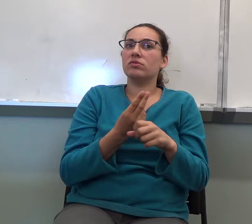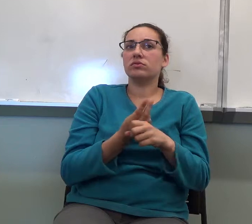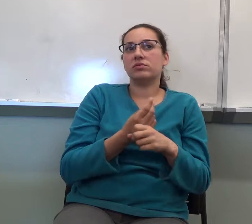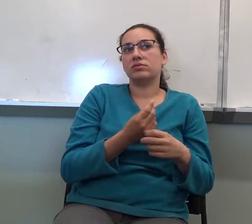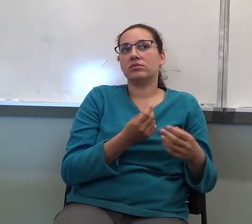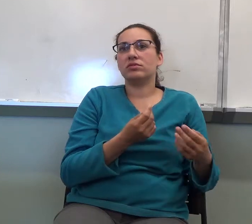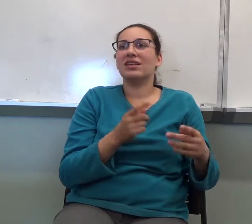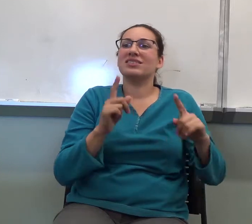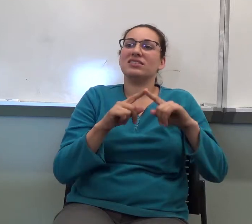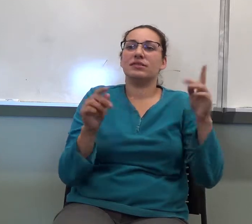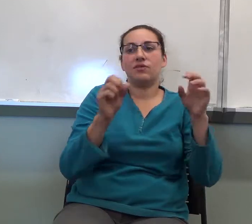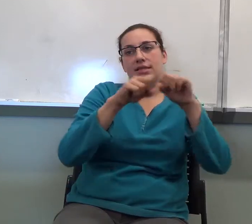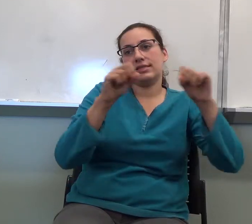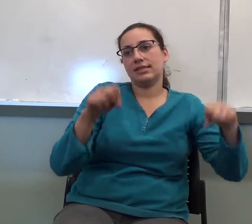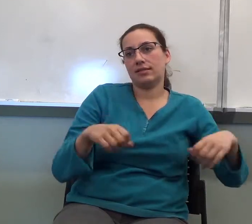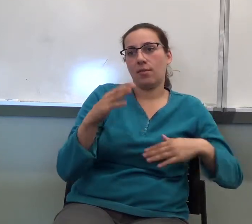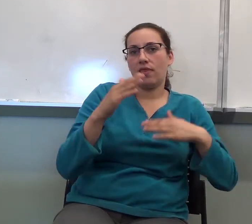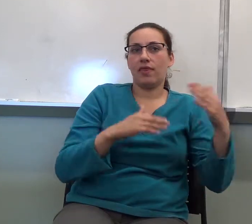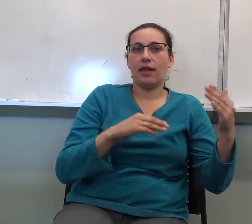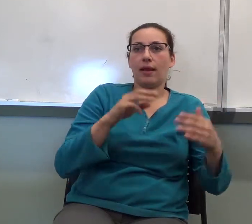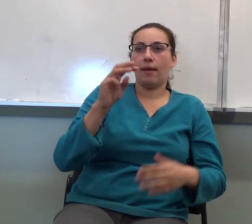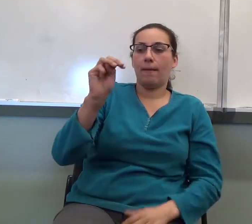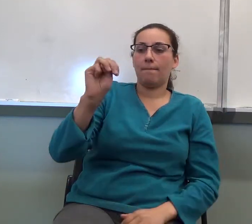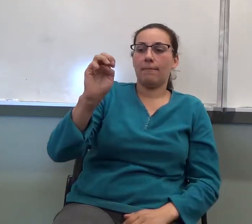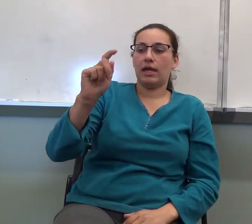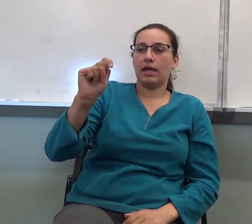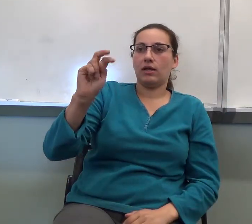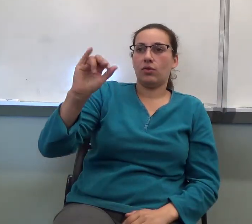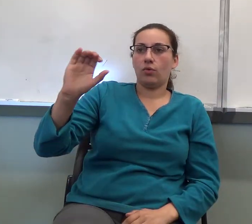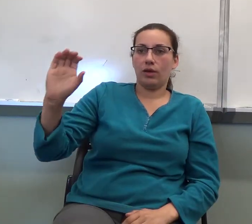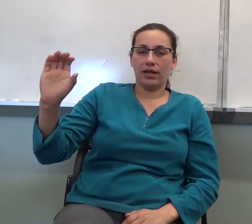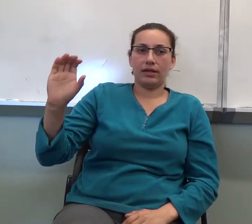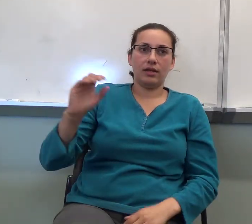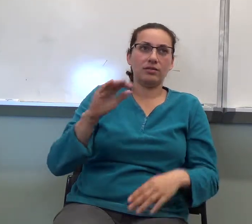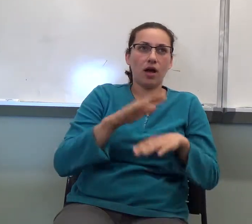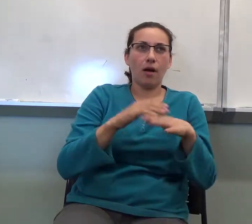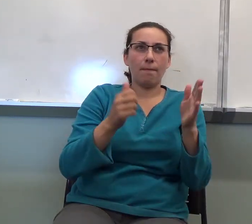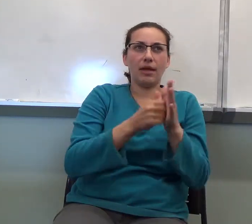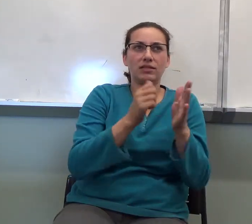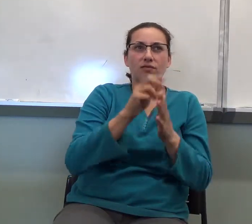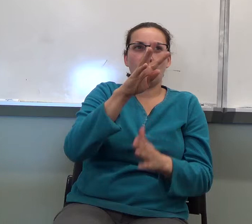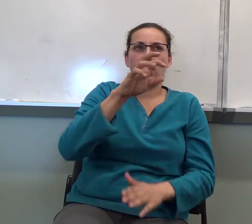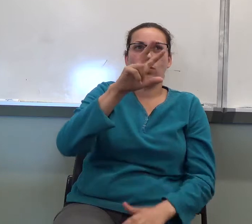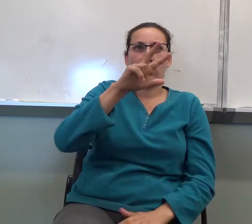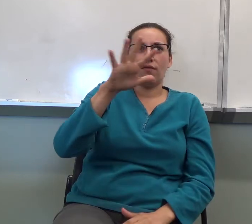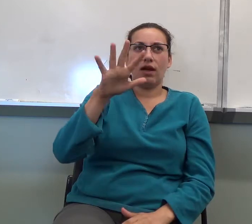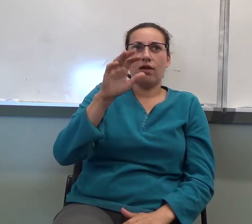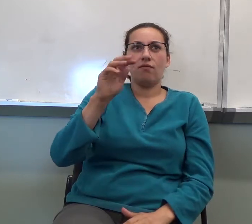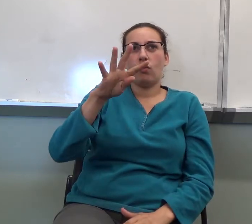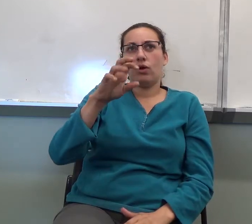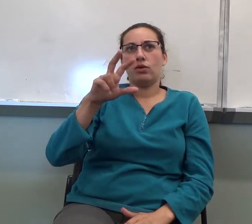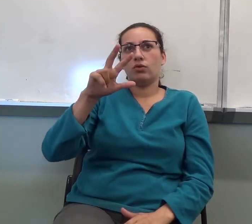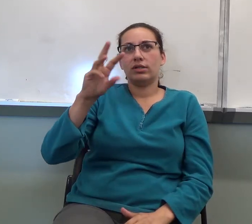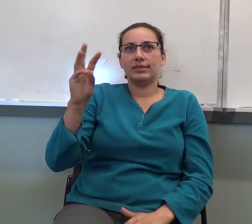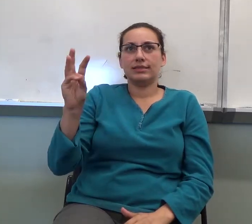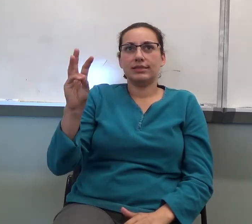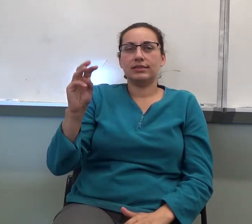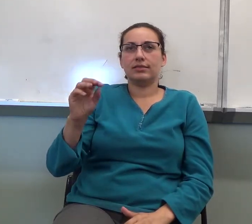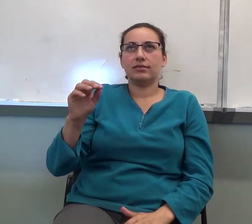page 437, it's on page 436, it's on page 435 and 434. And it keeps on